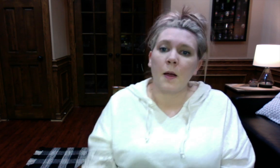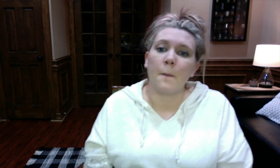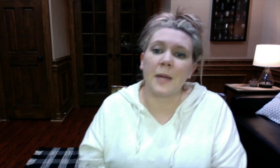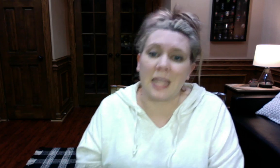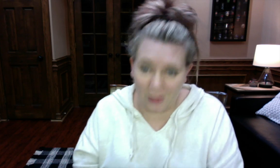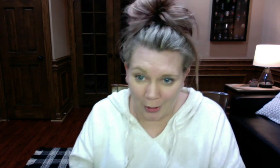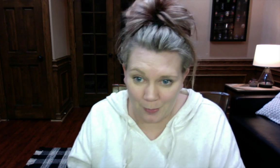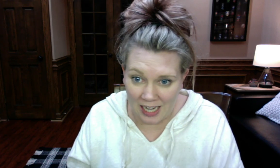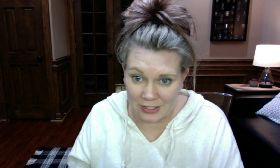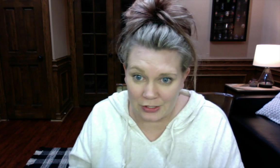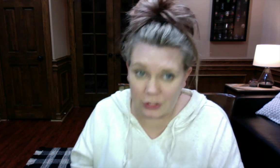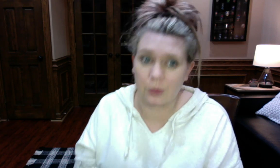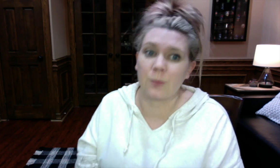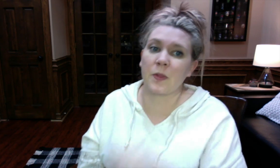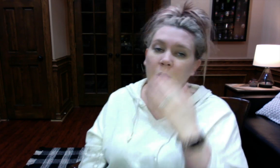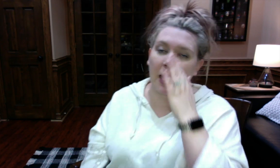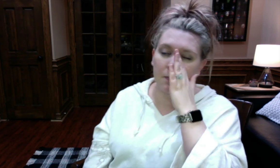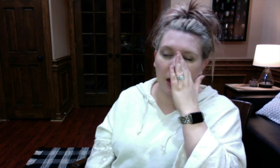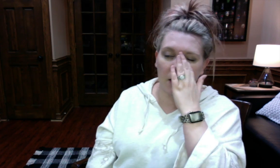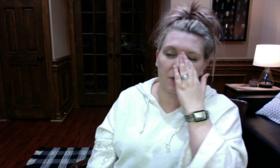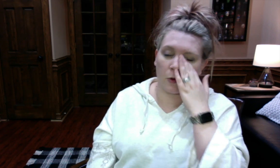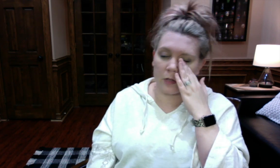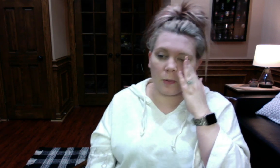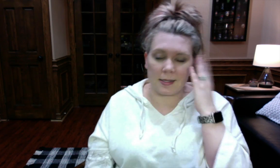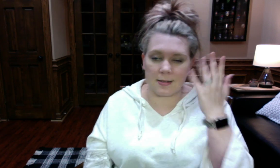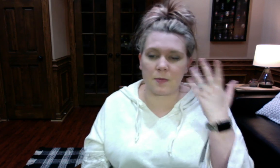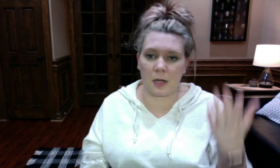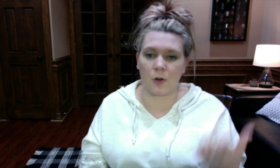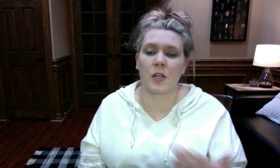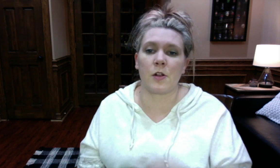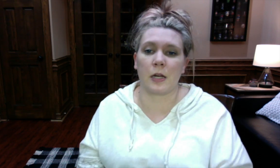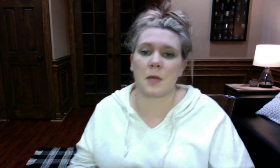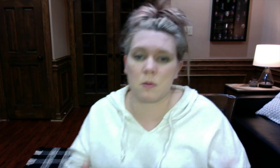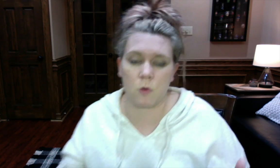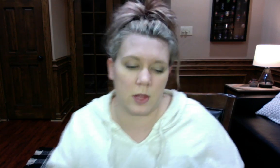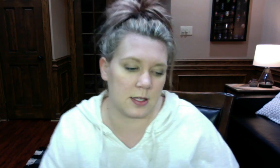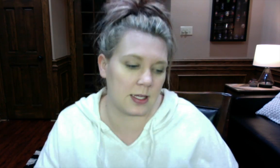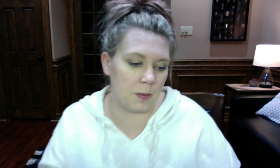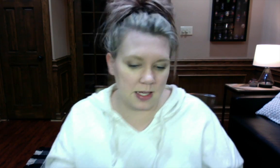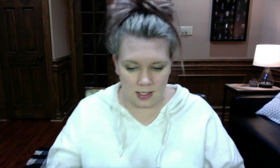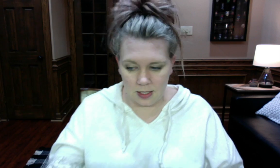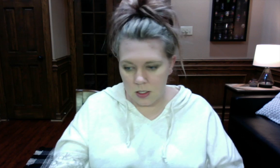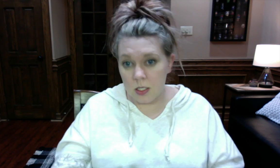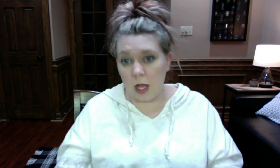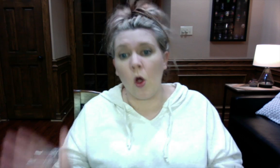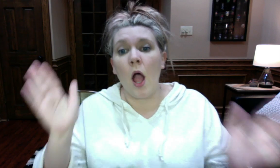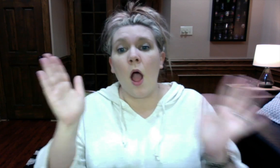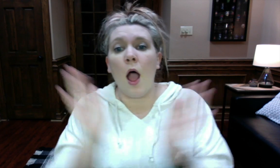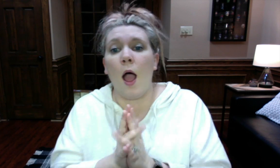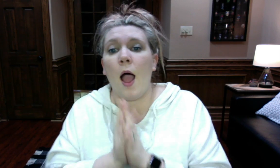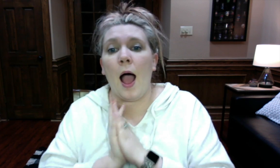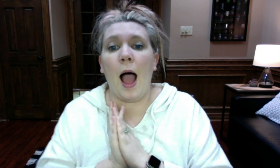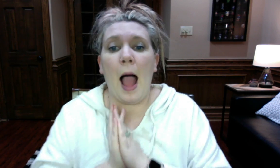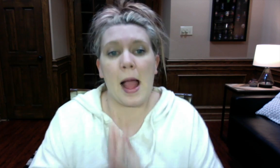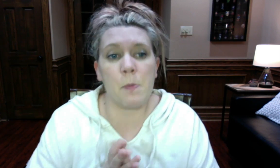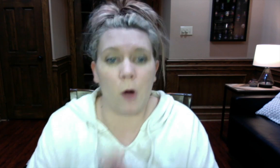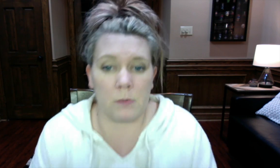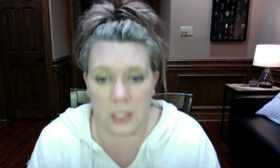but get a lot of practice too, okay? The more that you practice, the better that you're going to be, and the more that it's going to make sense. So I promised